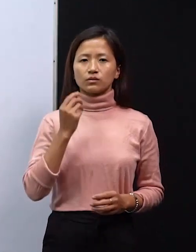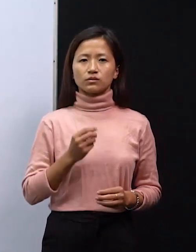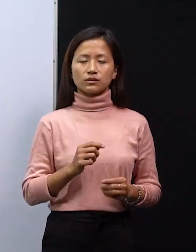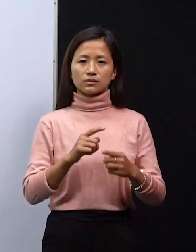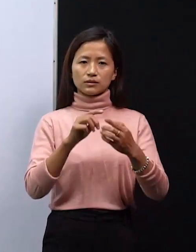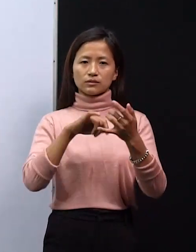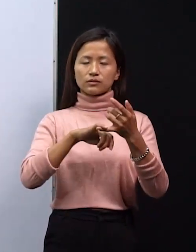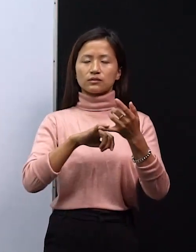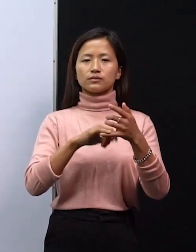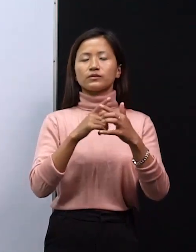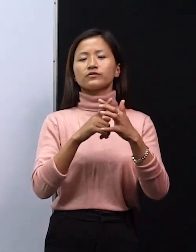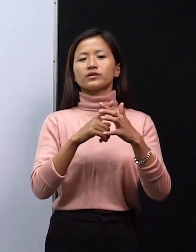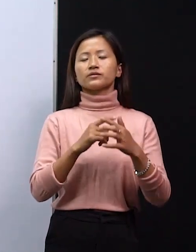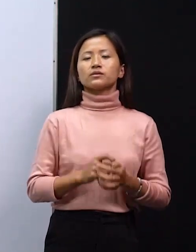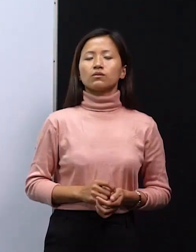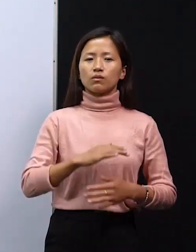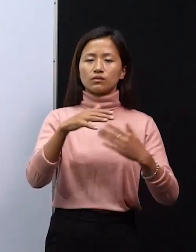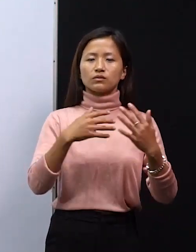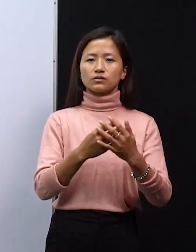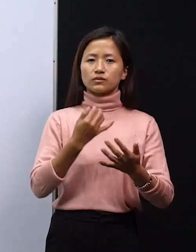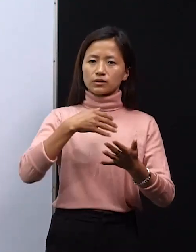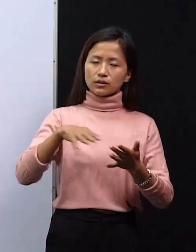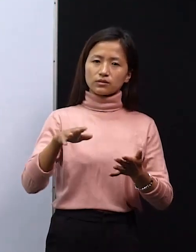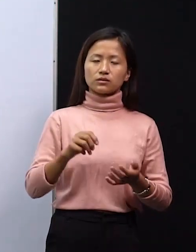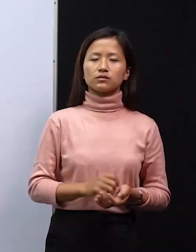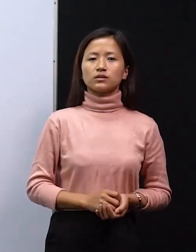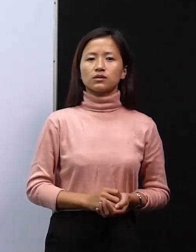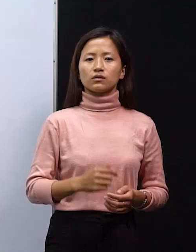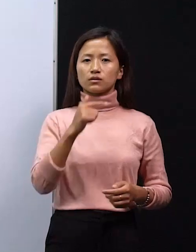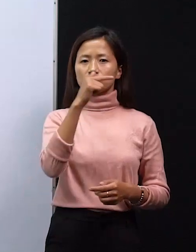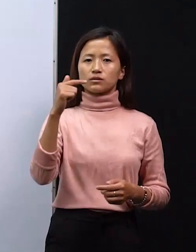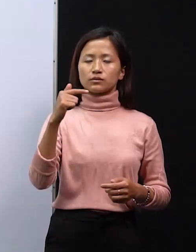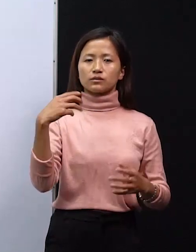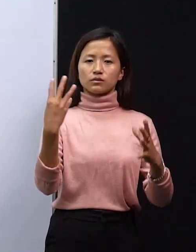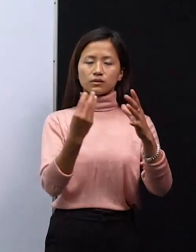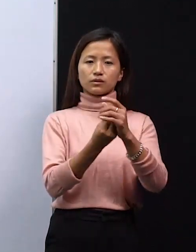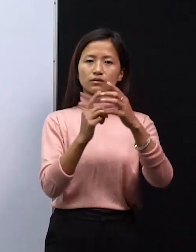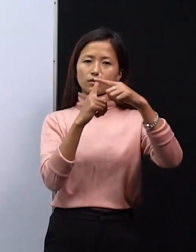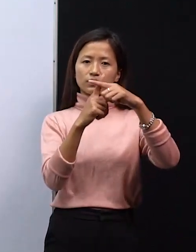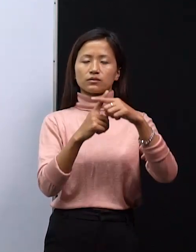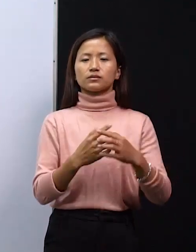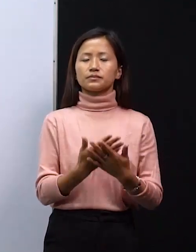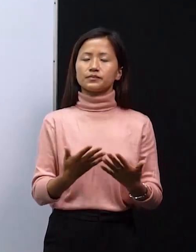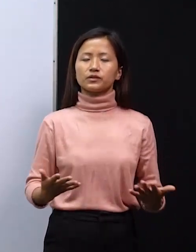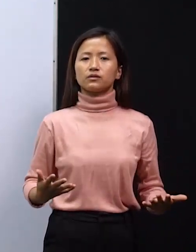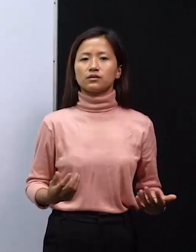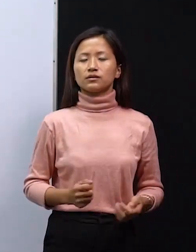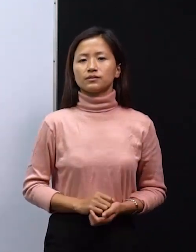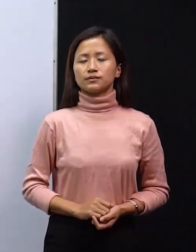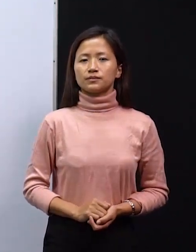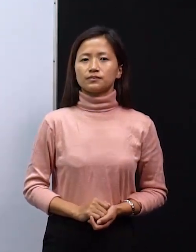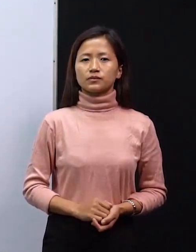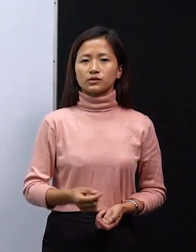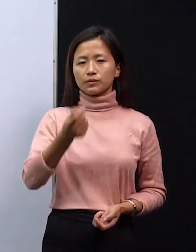of them, you're going to find like terms. You'll be able to cancel them. You'll be able to subtract or add them, alright? So this is how you'll be doing